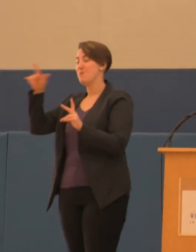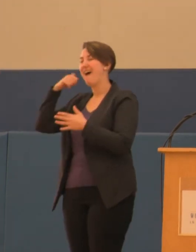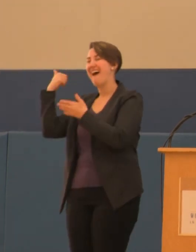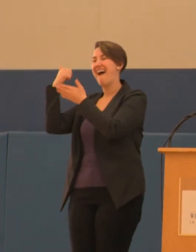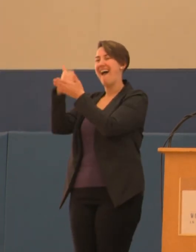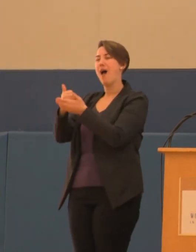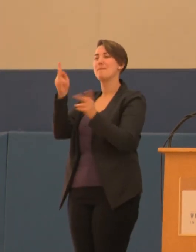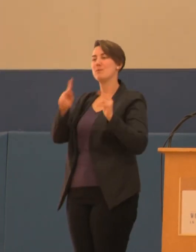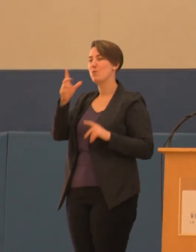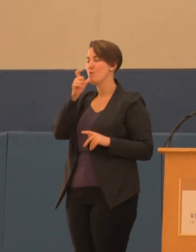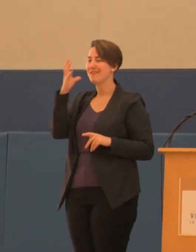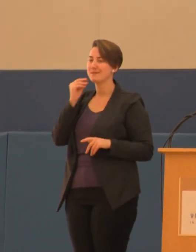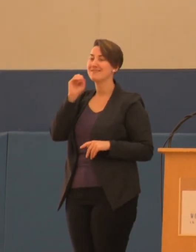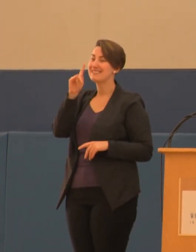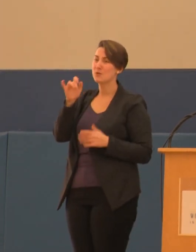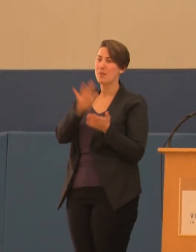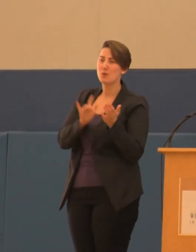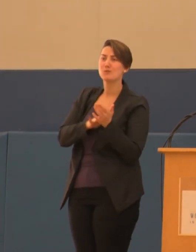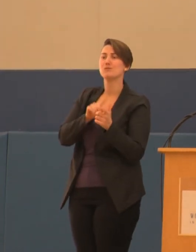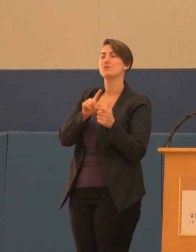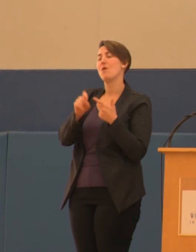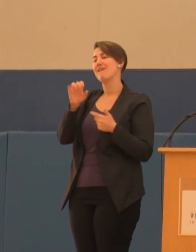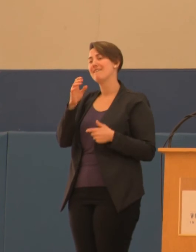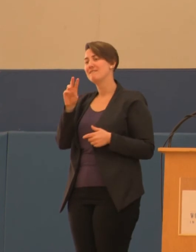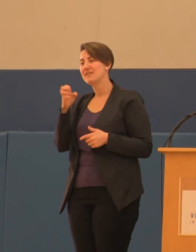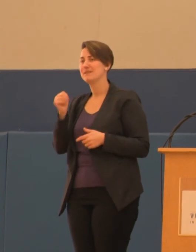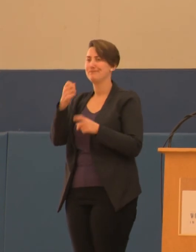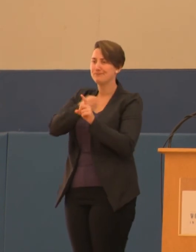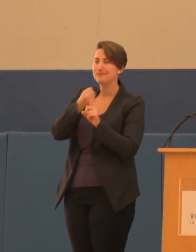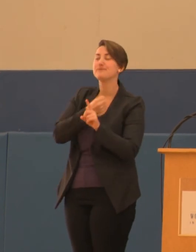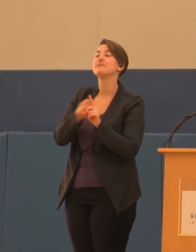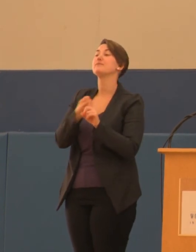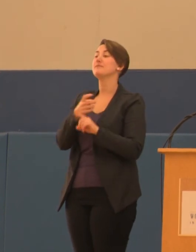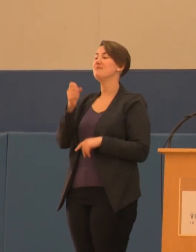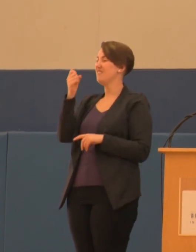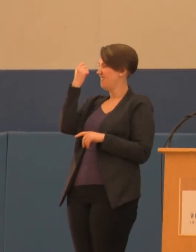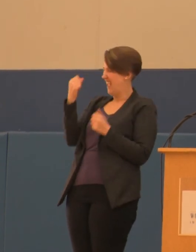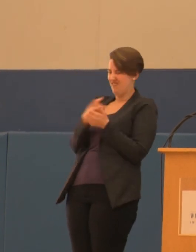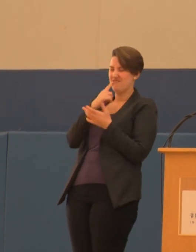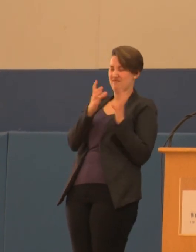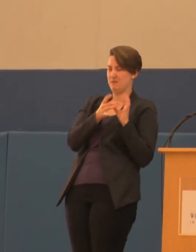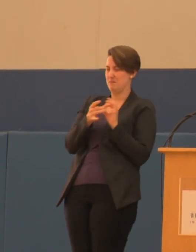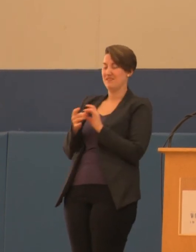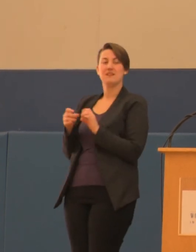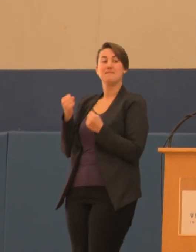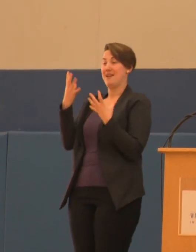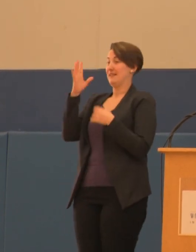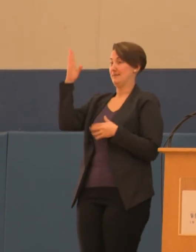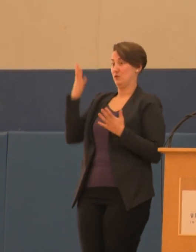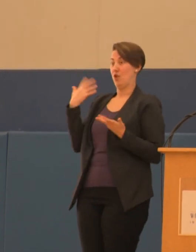of discrimination and sexual abuse. In addition, remember, these things are intertwined, as some of our speakers have said